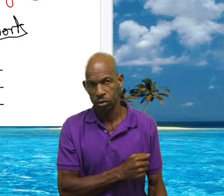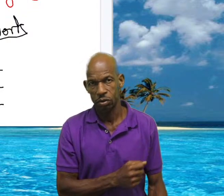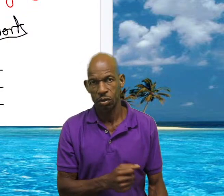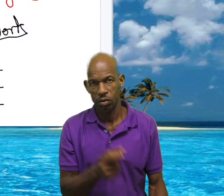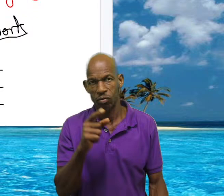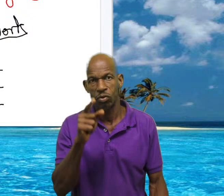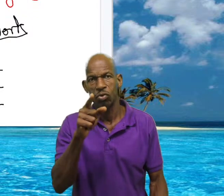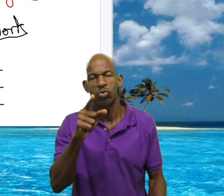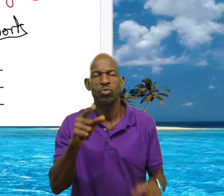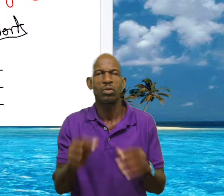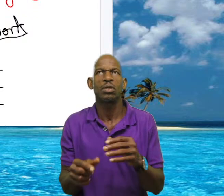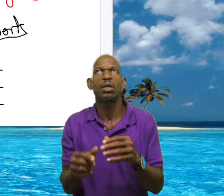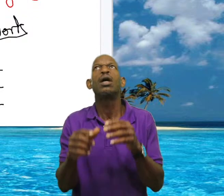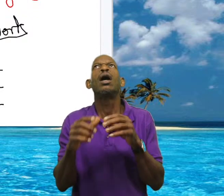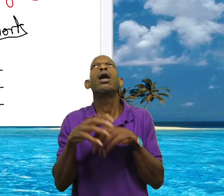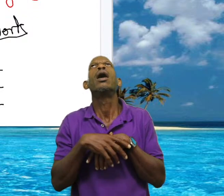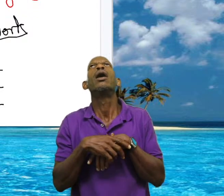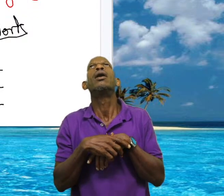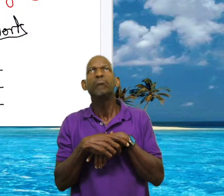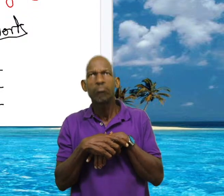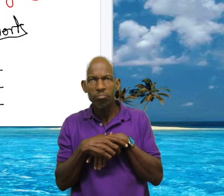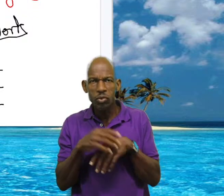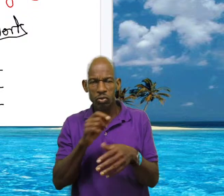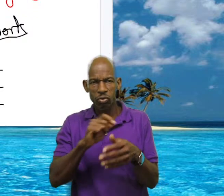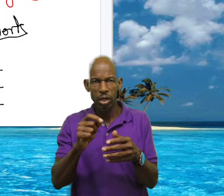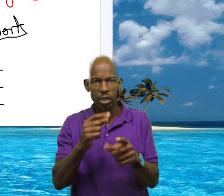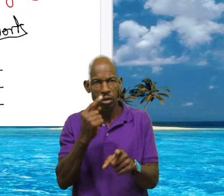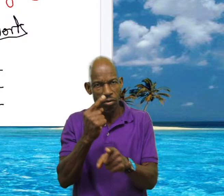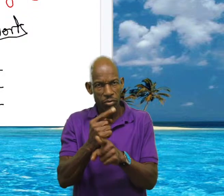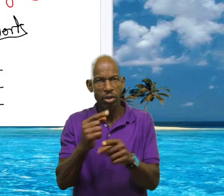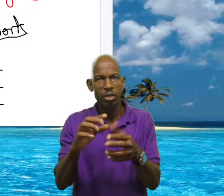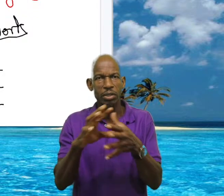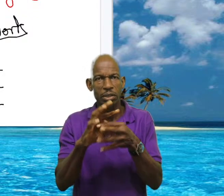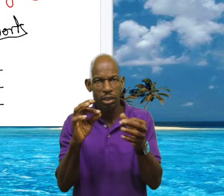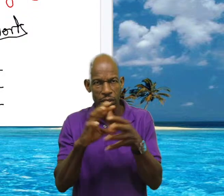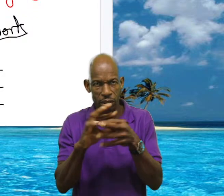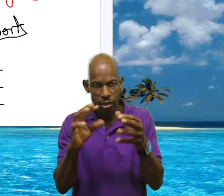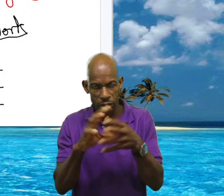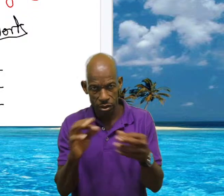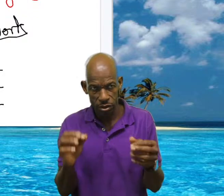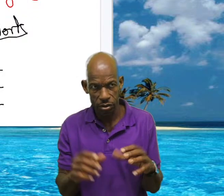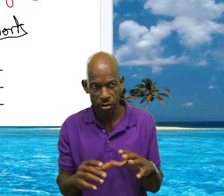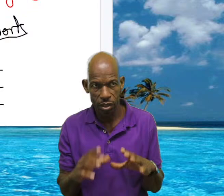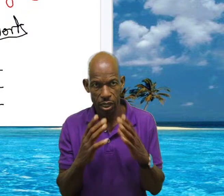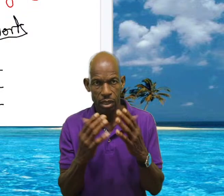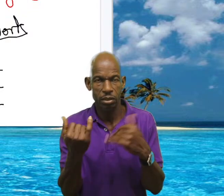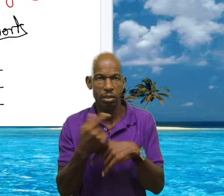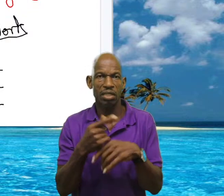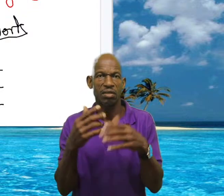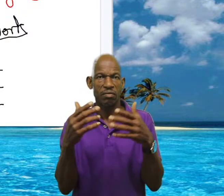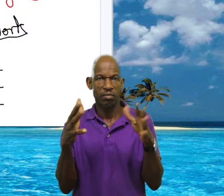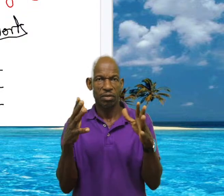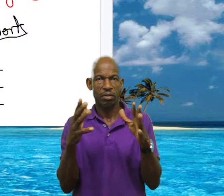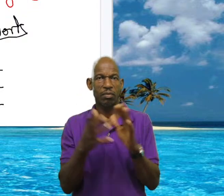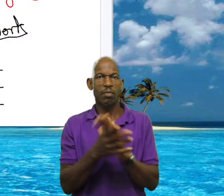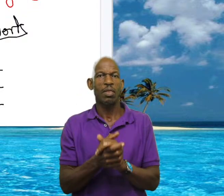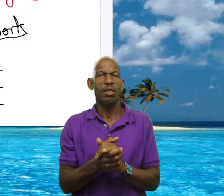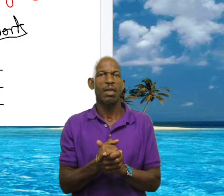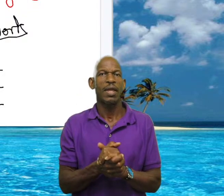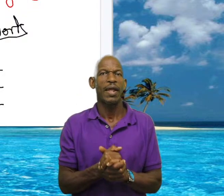proper sentence. Okay? All right, so that is our class today. The time is up. Next week, please